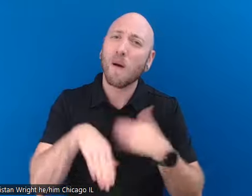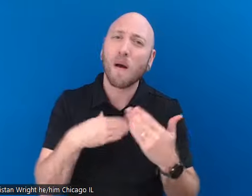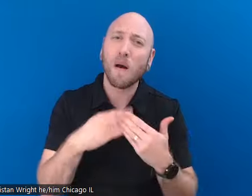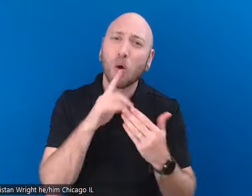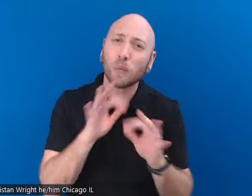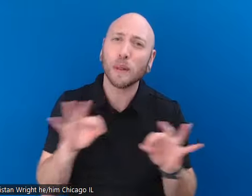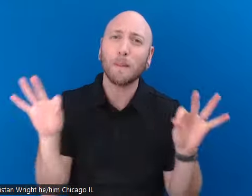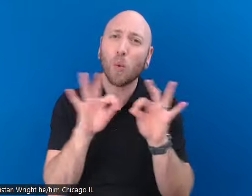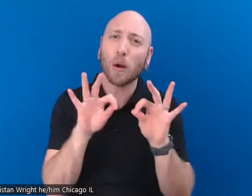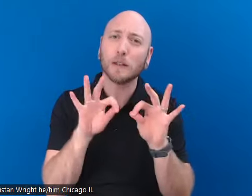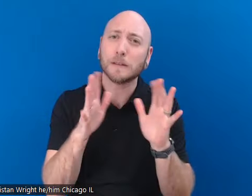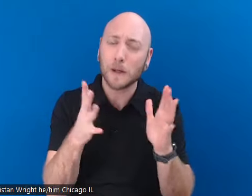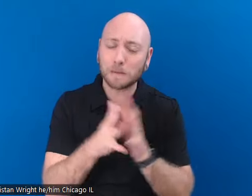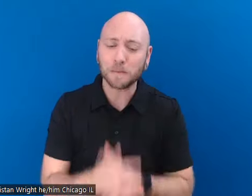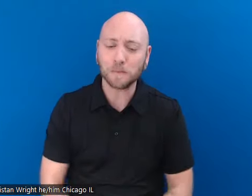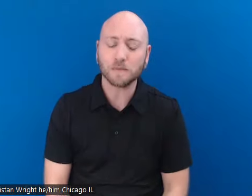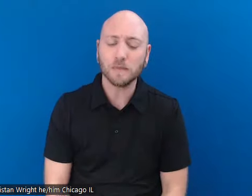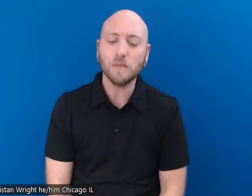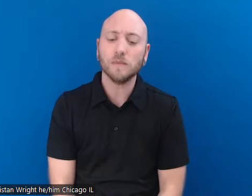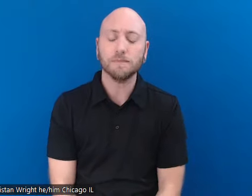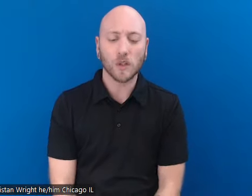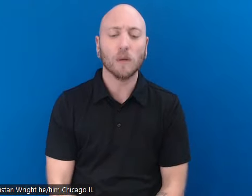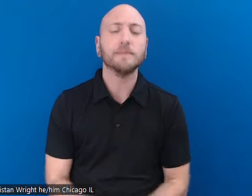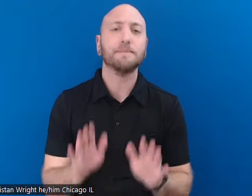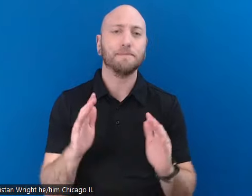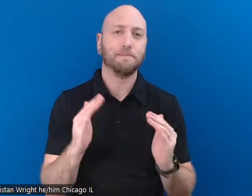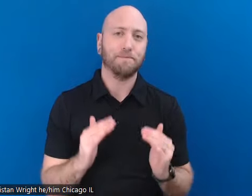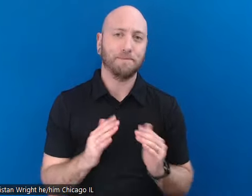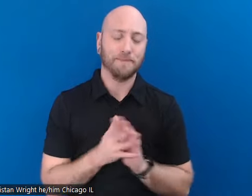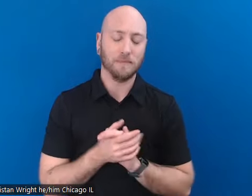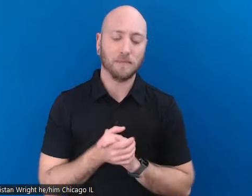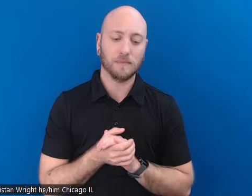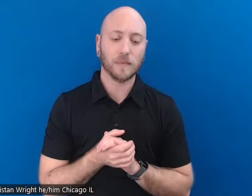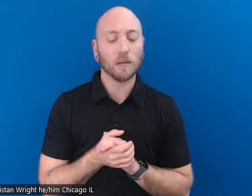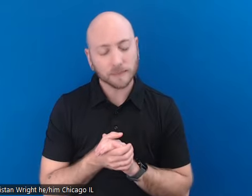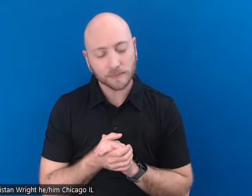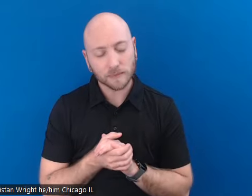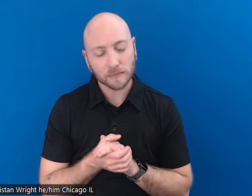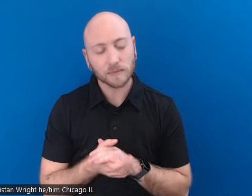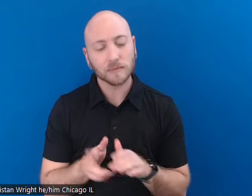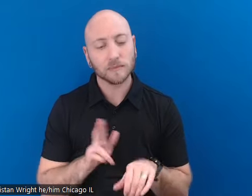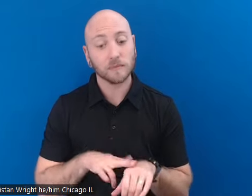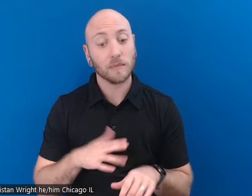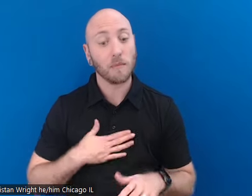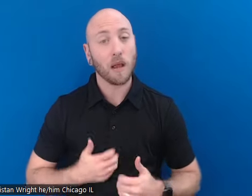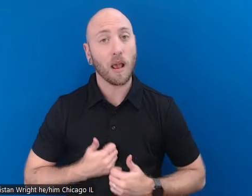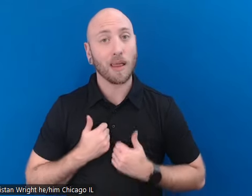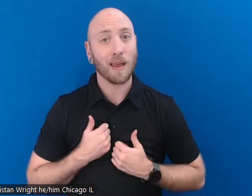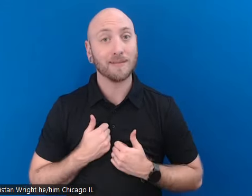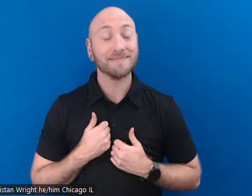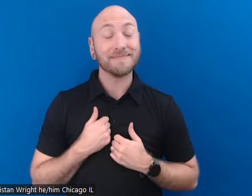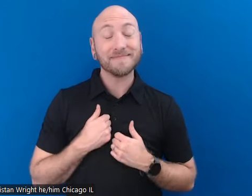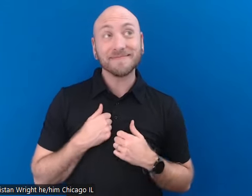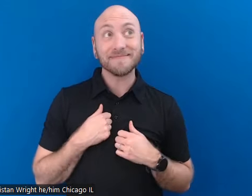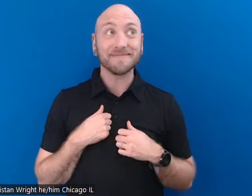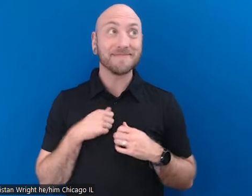I think it's like important to say that, right, my life isn't perfect today because I think sometimes,